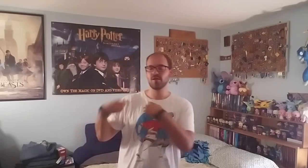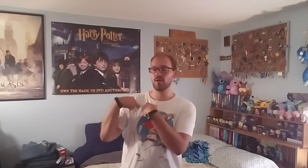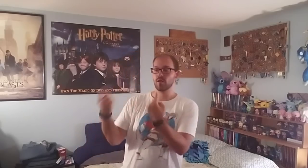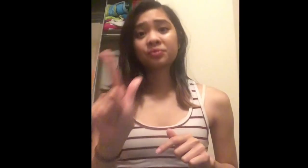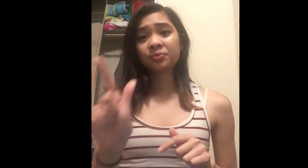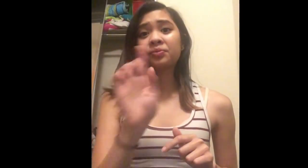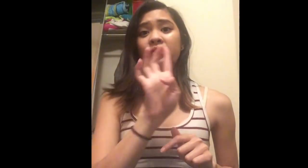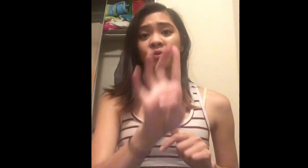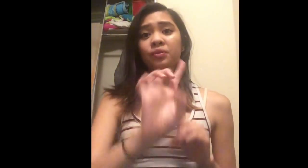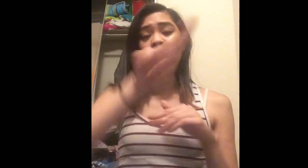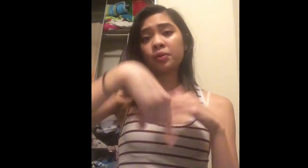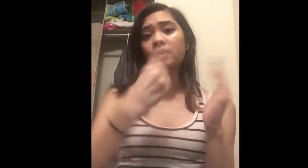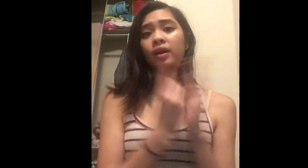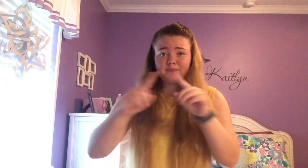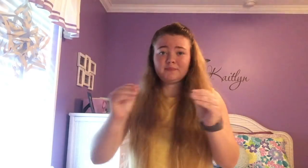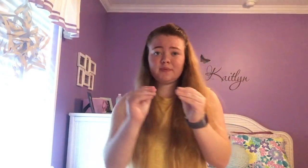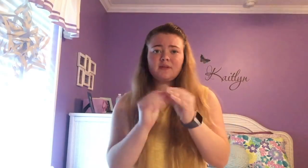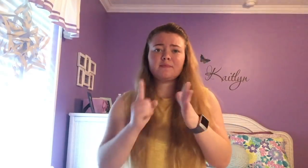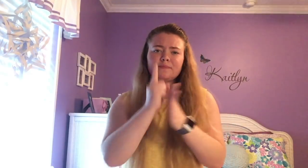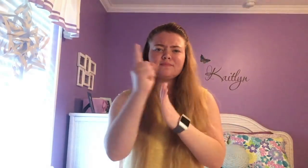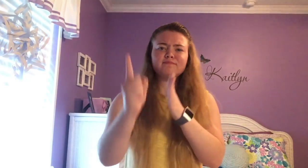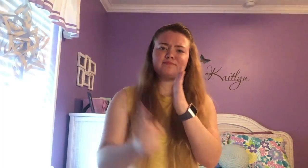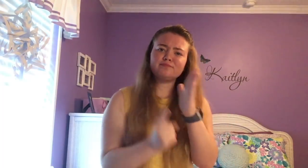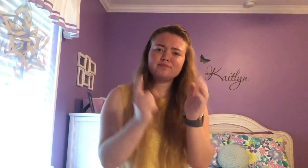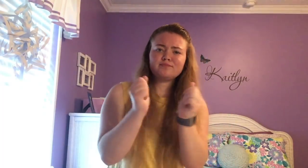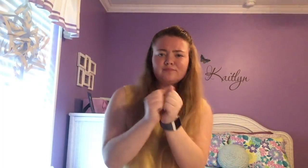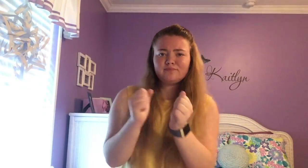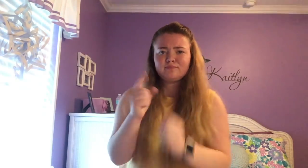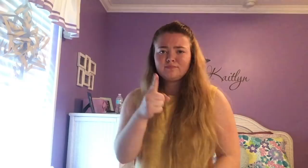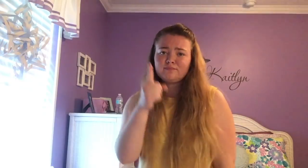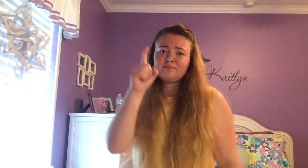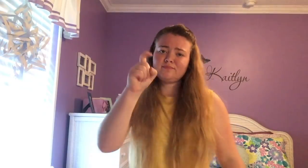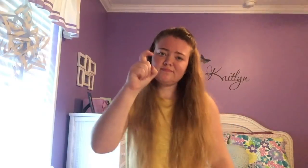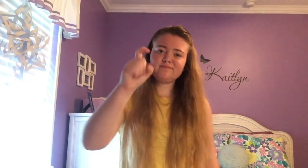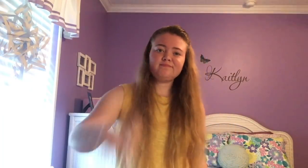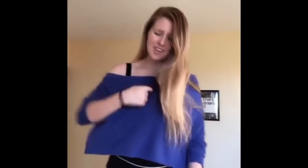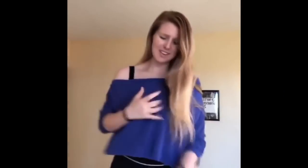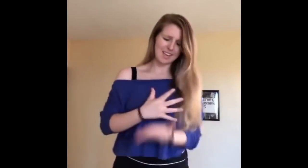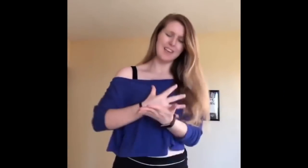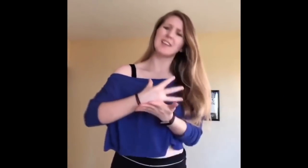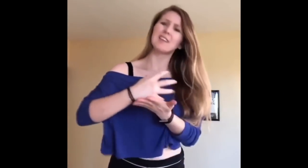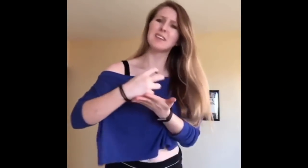Spent 24 hours, I need more hours with you.